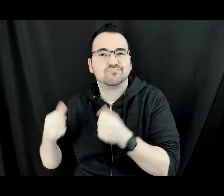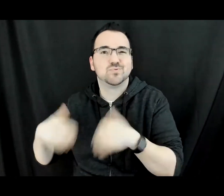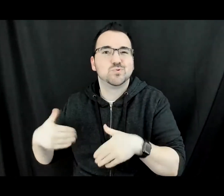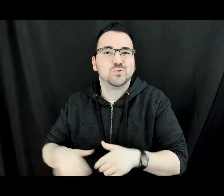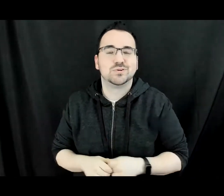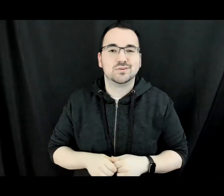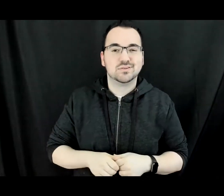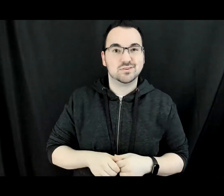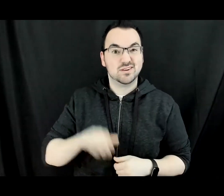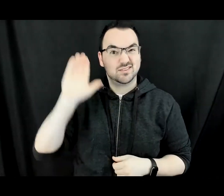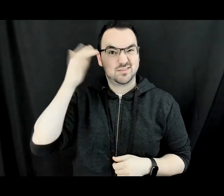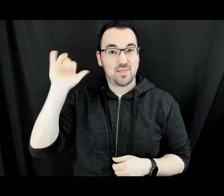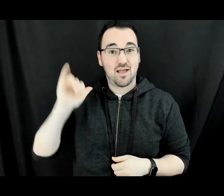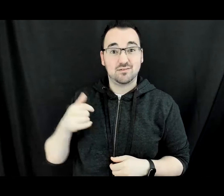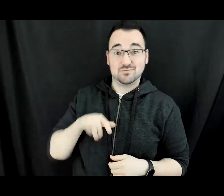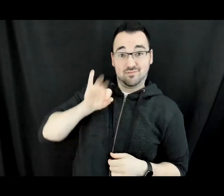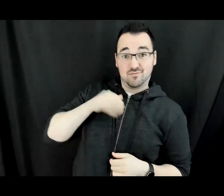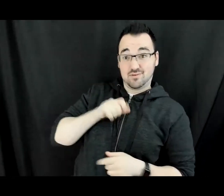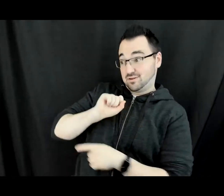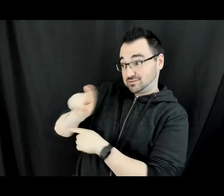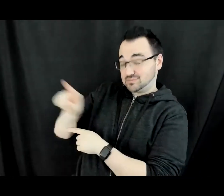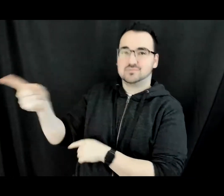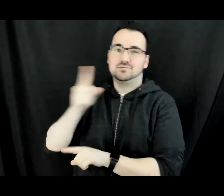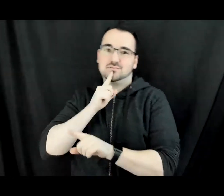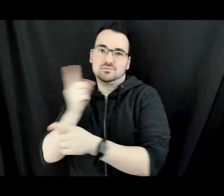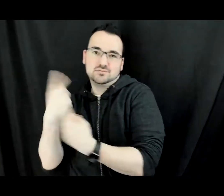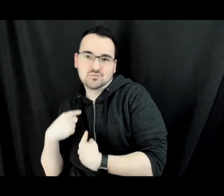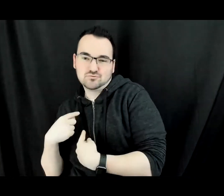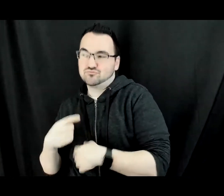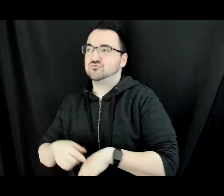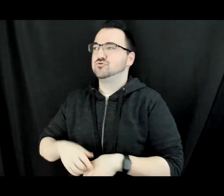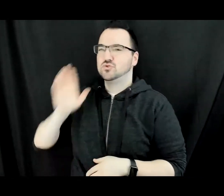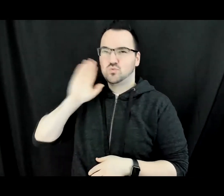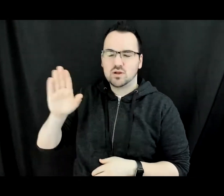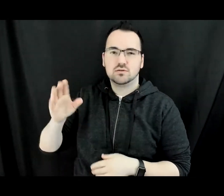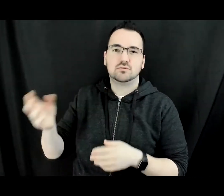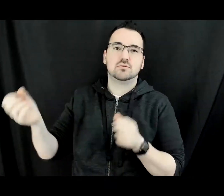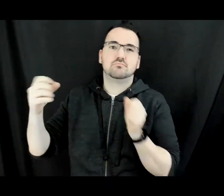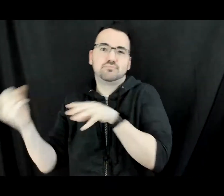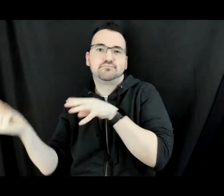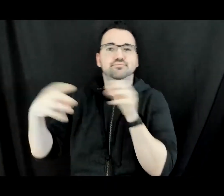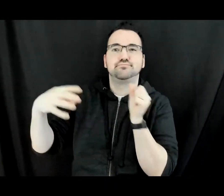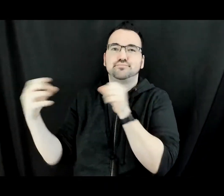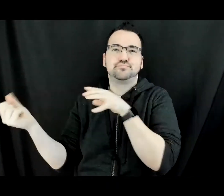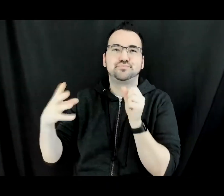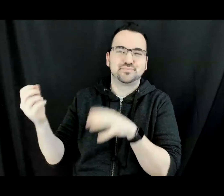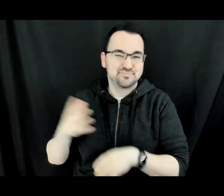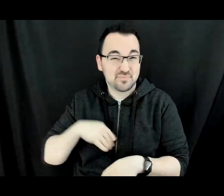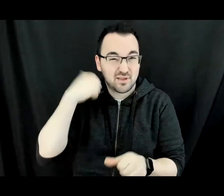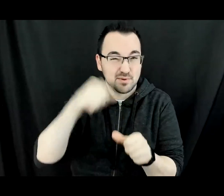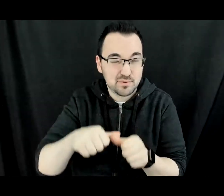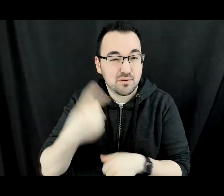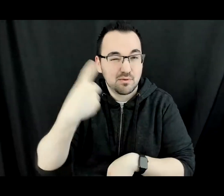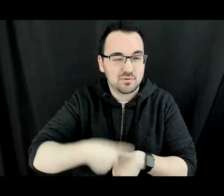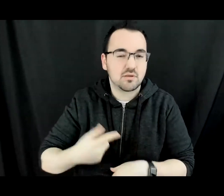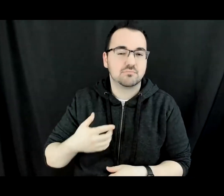because they were required to, but because they wanted to. And I remember I was leaving the house of one of my mentors, Ron Bruder, and I put my arm around him as I was